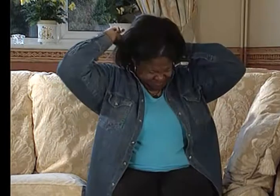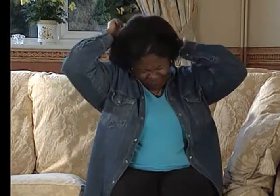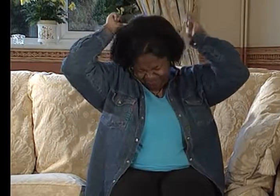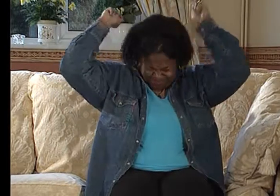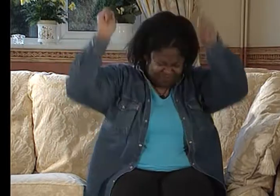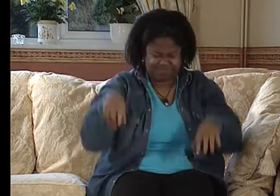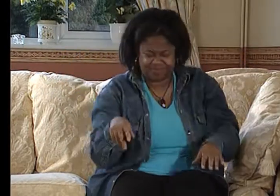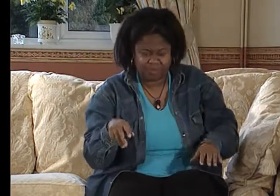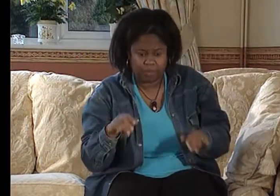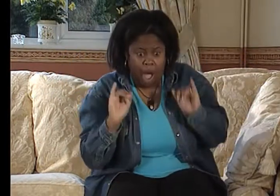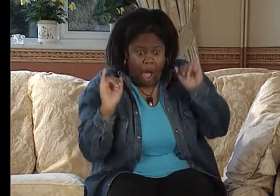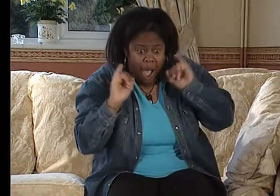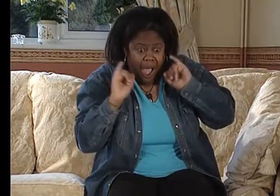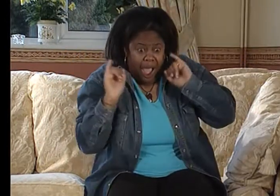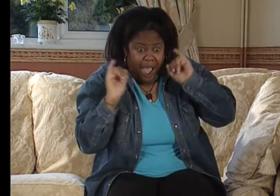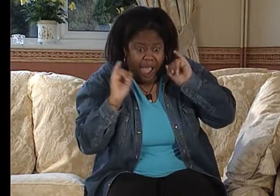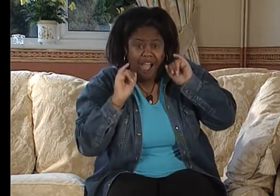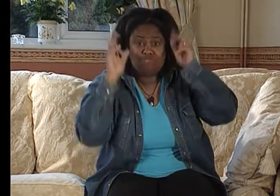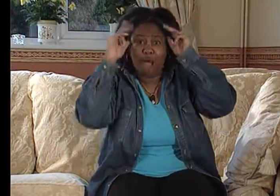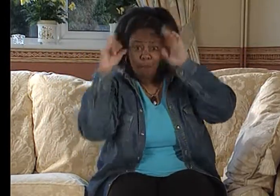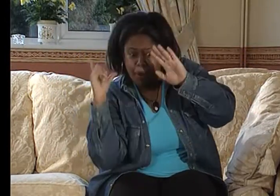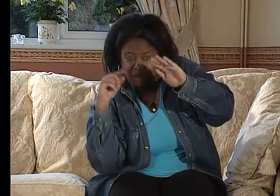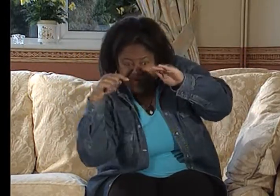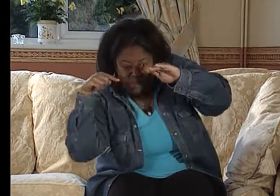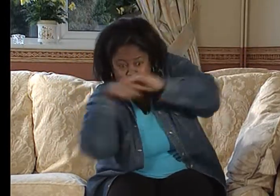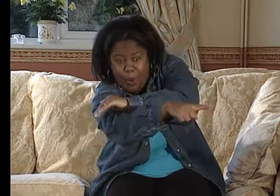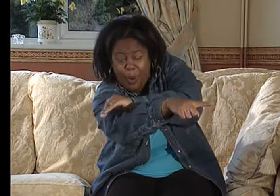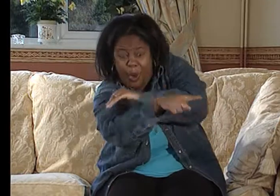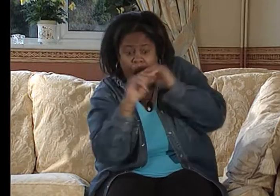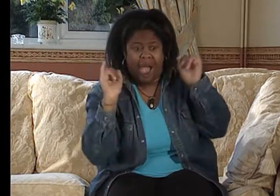Ella untangled herself from the net and saw the rabbit disappear with horror.